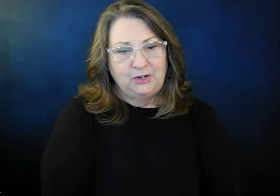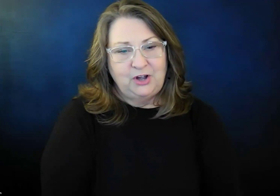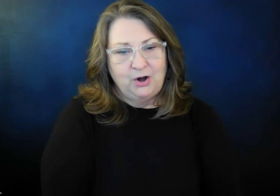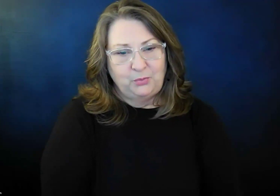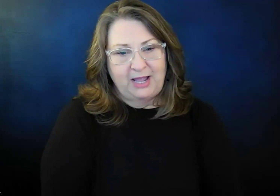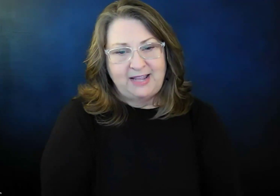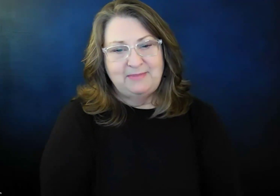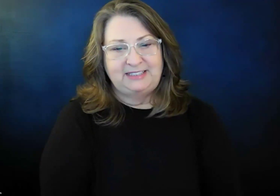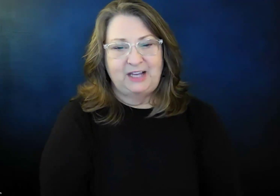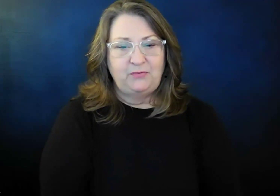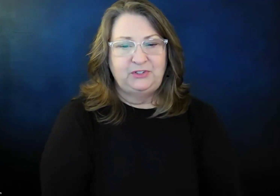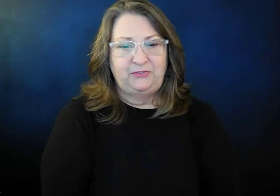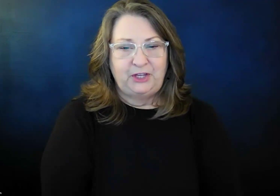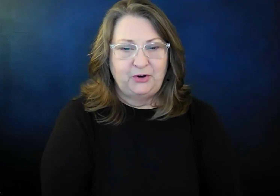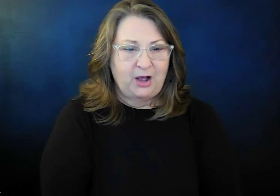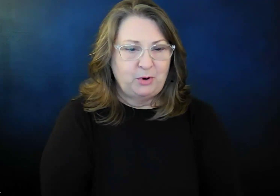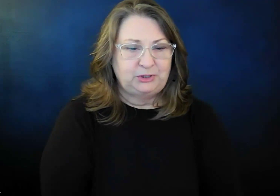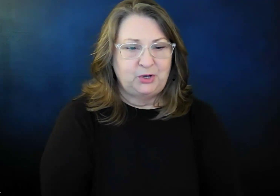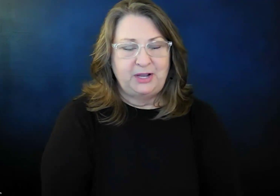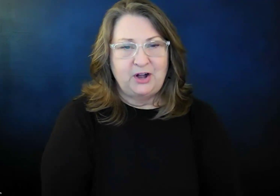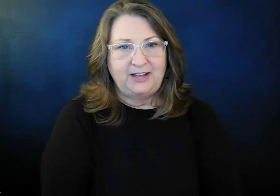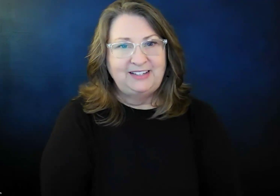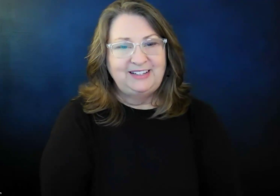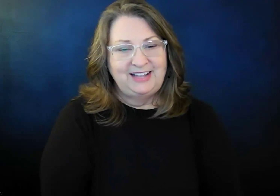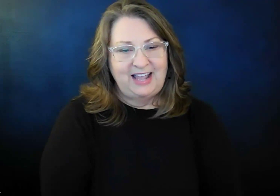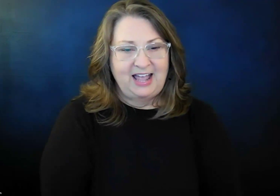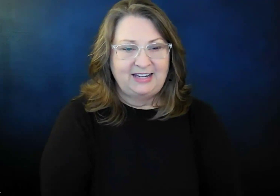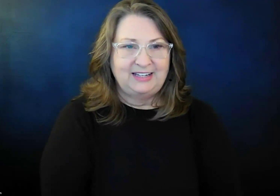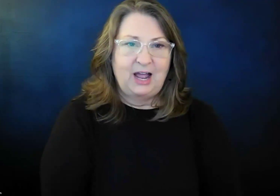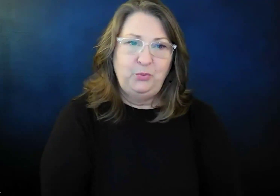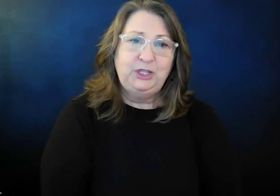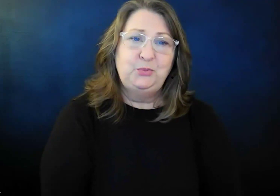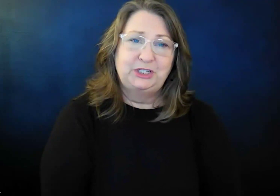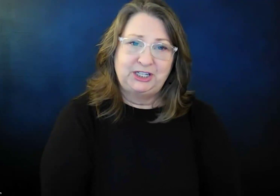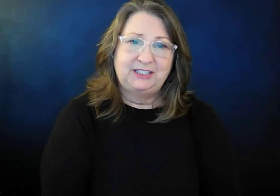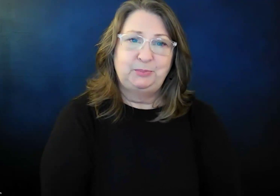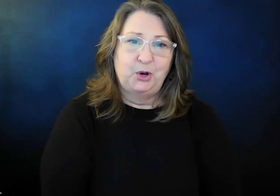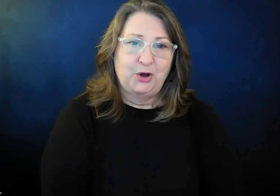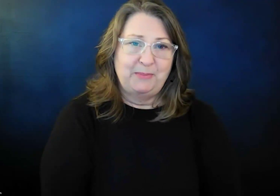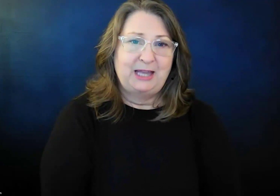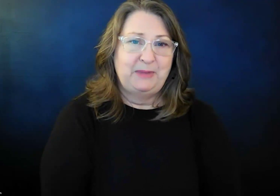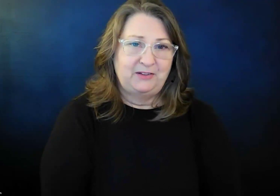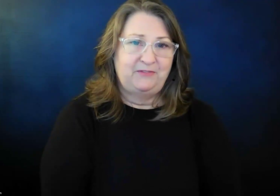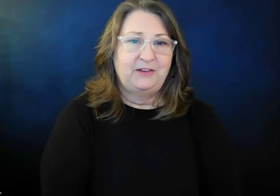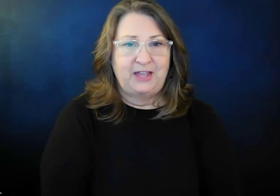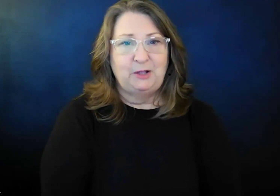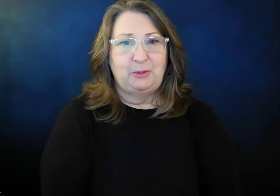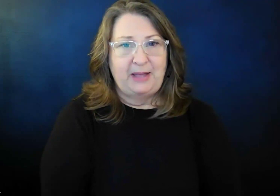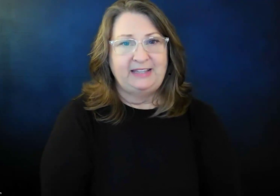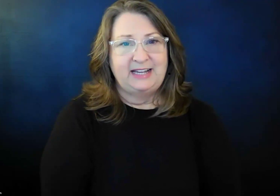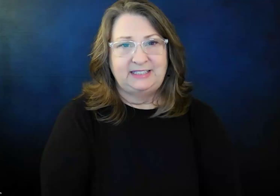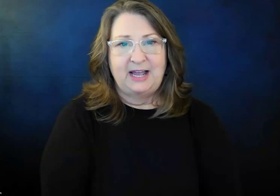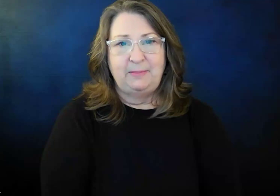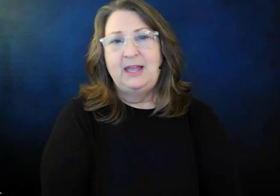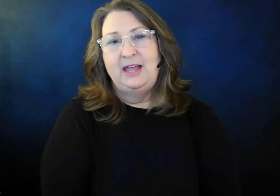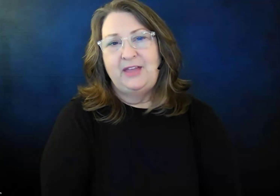I learned the hard way myself to figure out what was going on. And I really wish that this program had been available